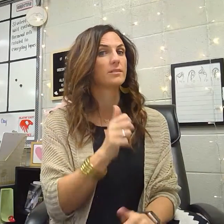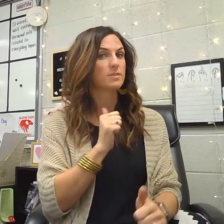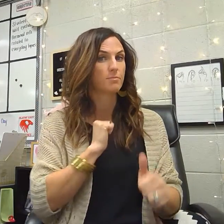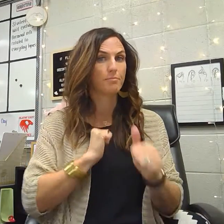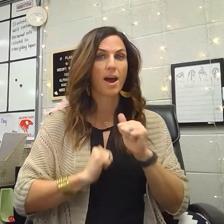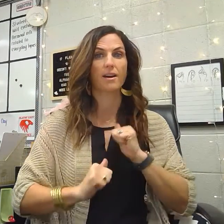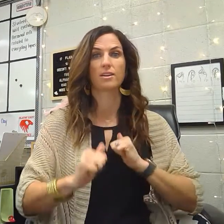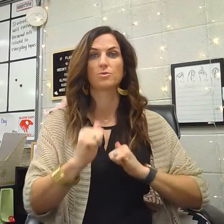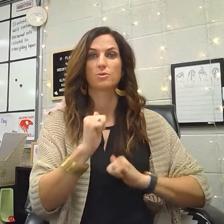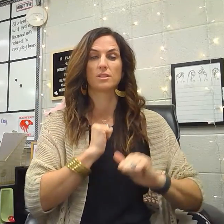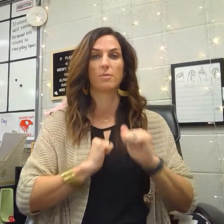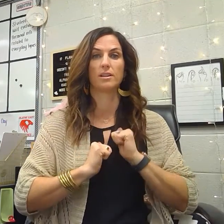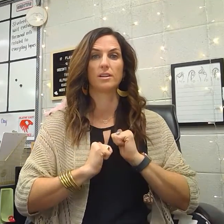comes back towards the body.